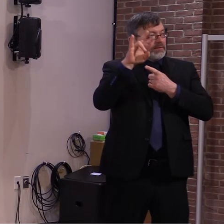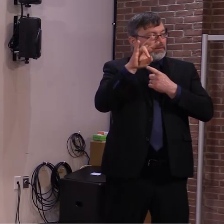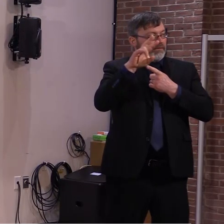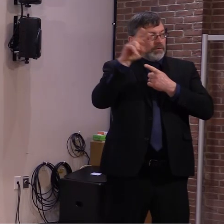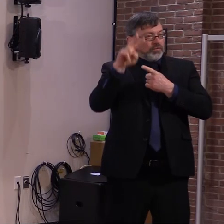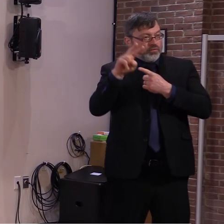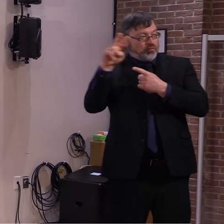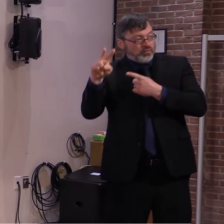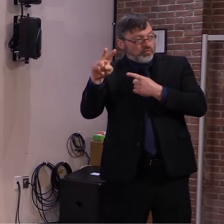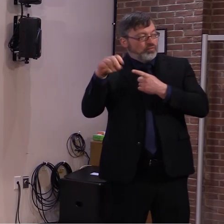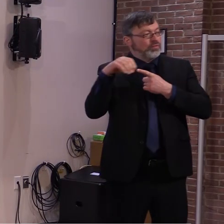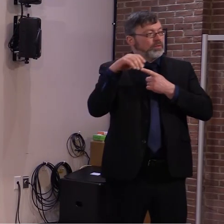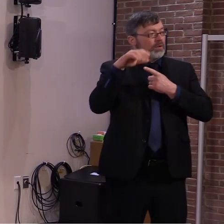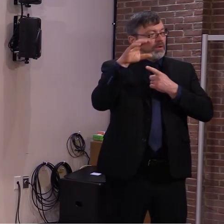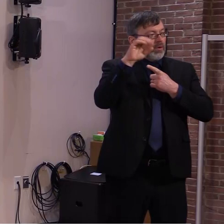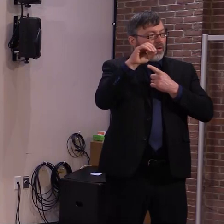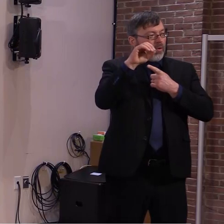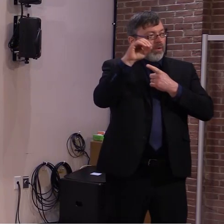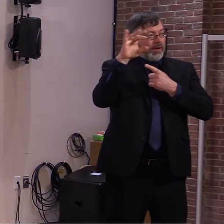833-722-0860. That's